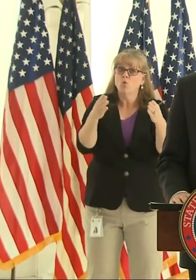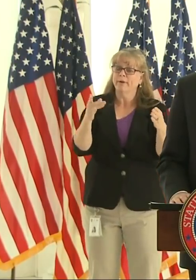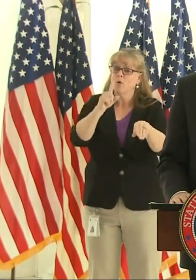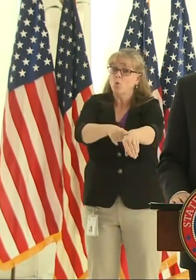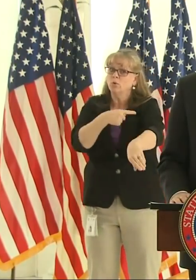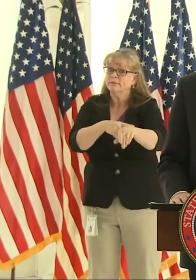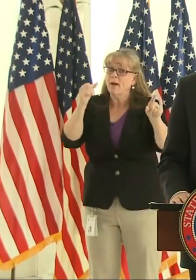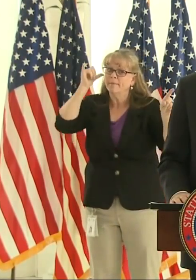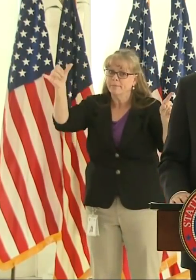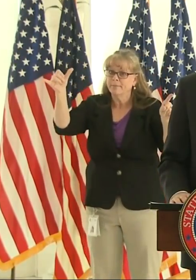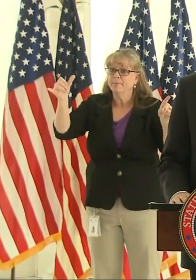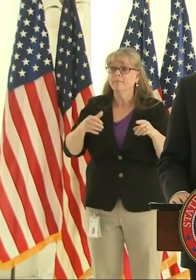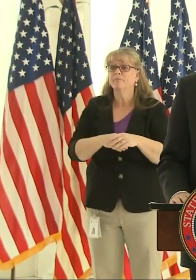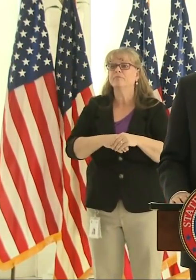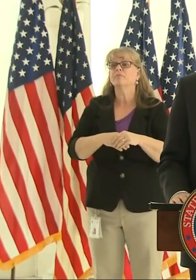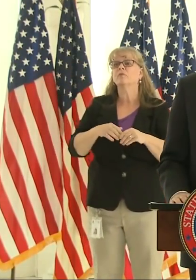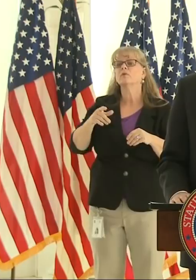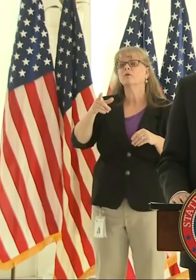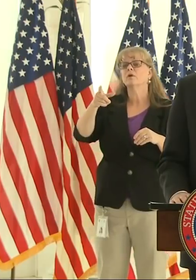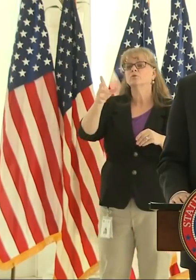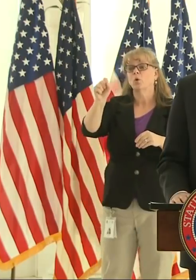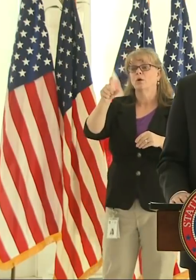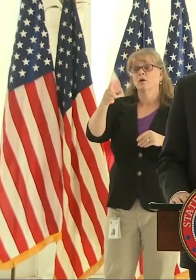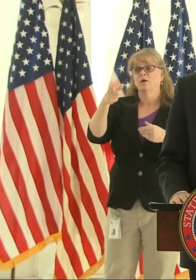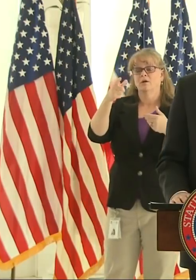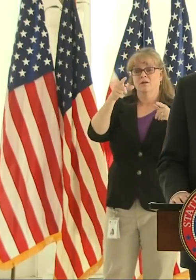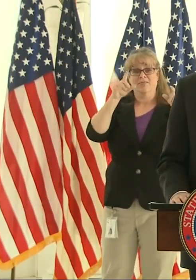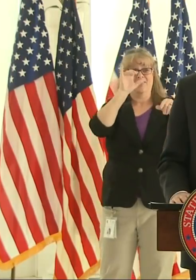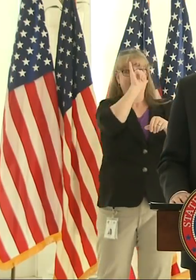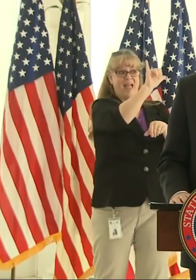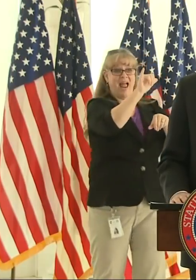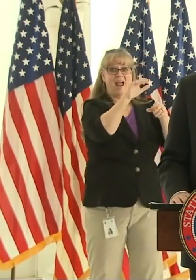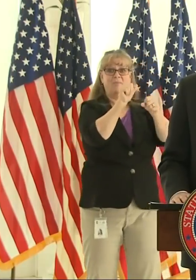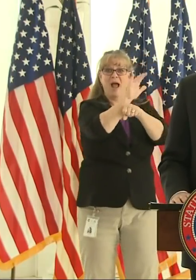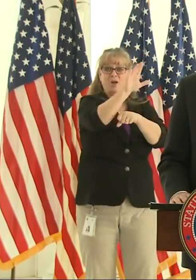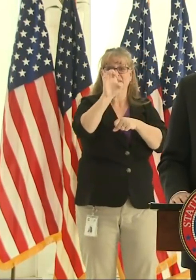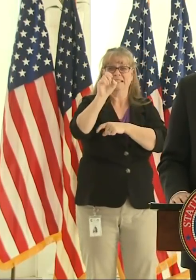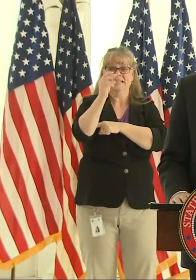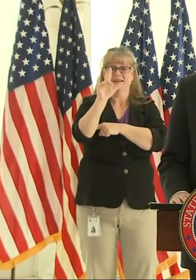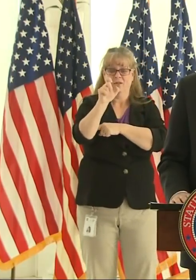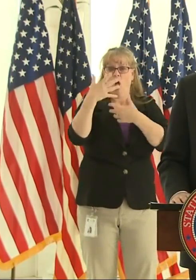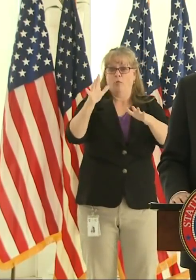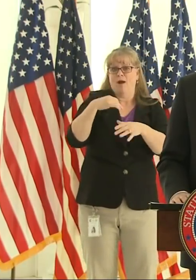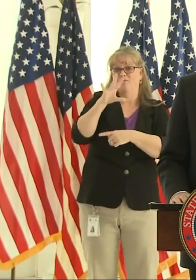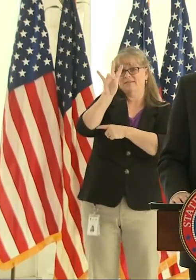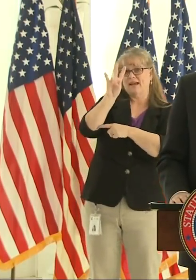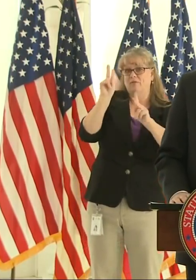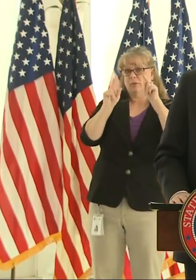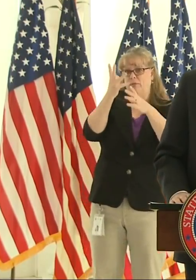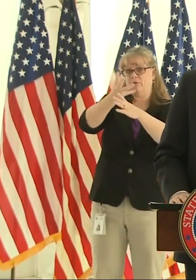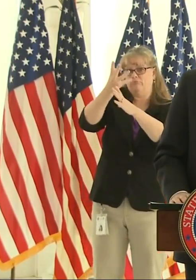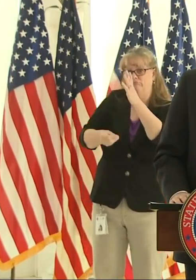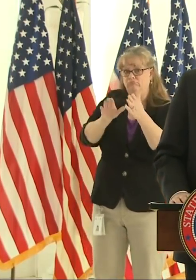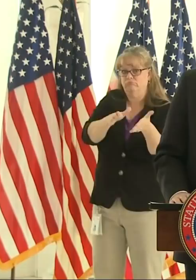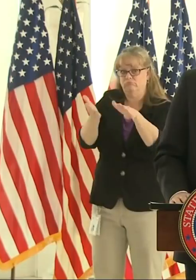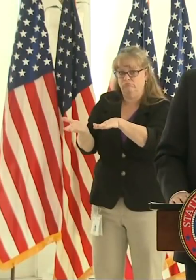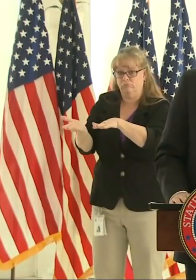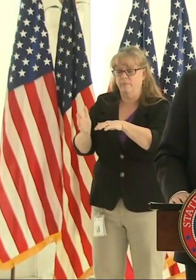that work, in scaling up the testing, in creating the parameters for making sure that stores can be safe. And in many ways, since